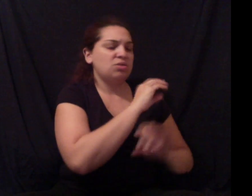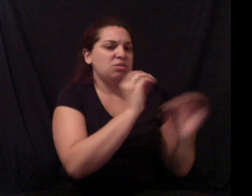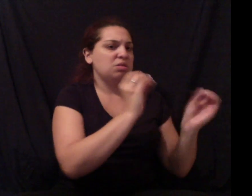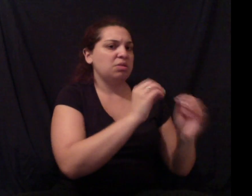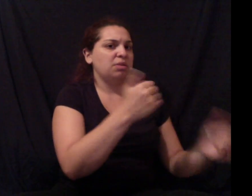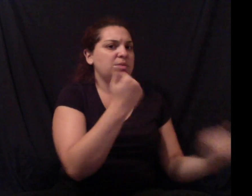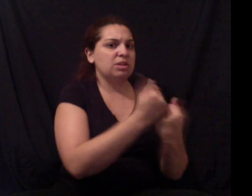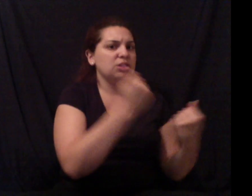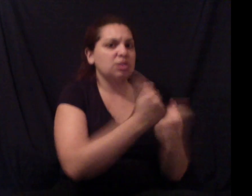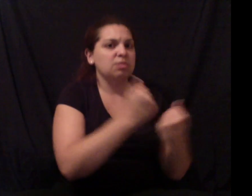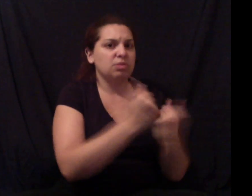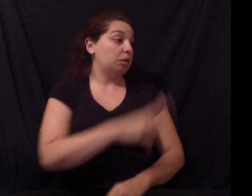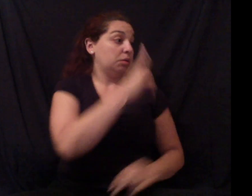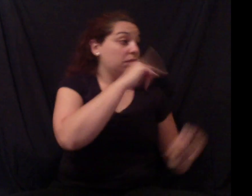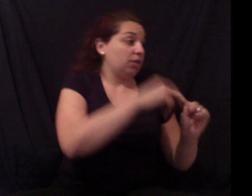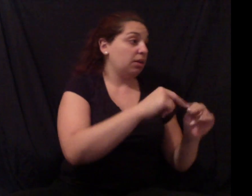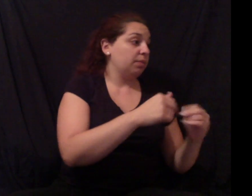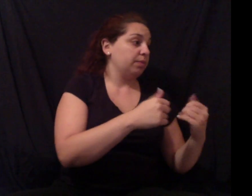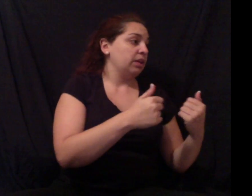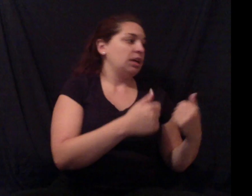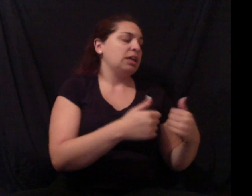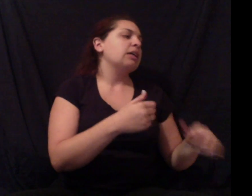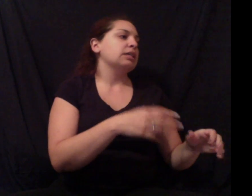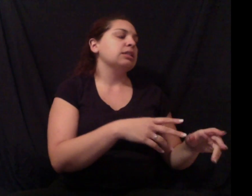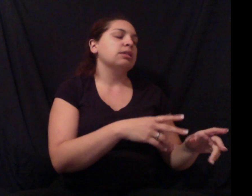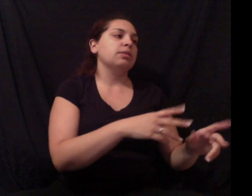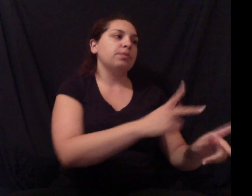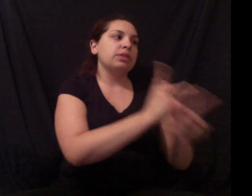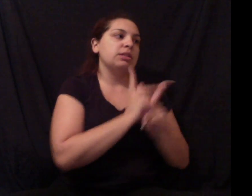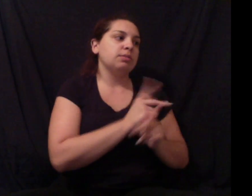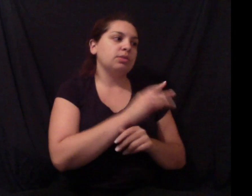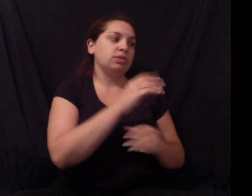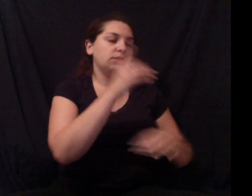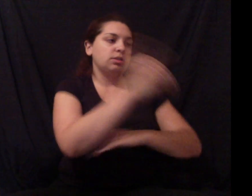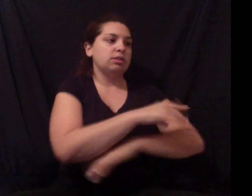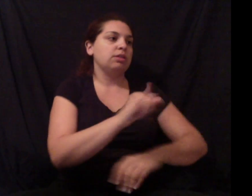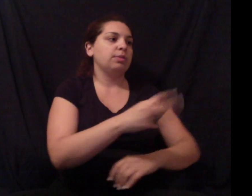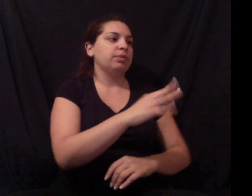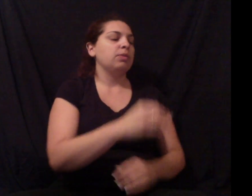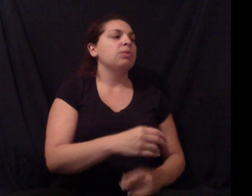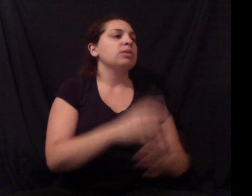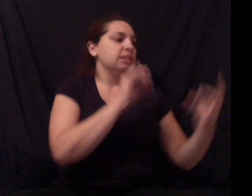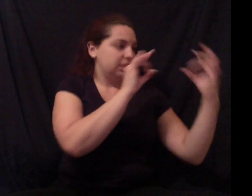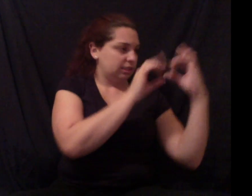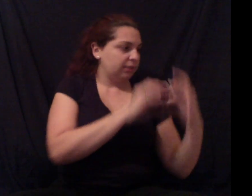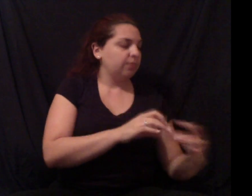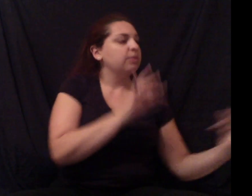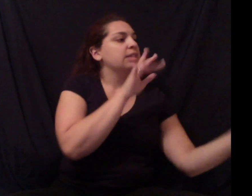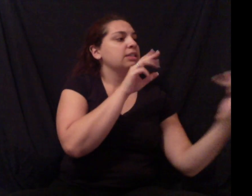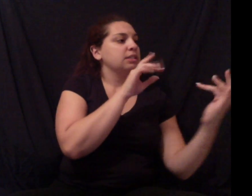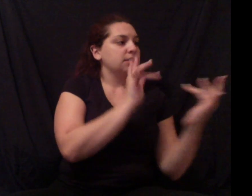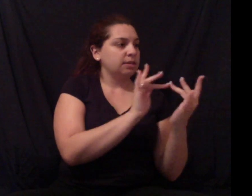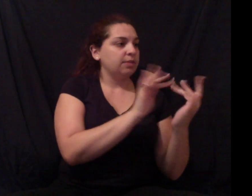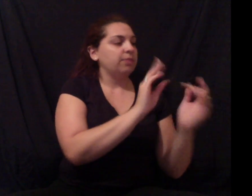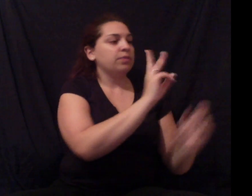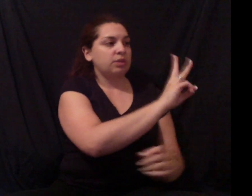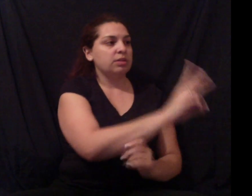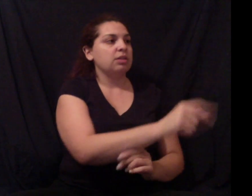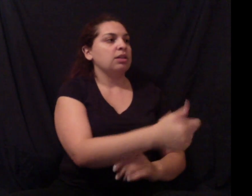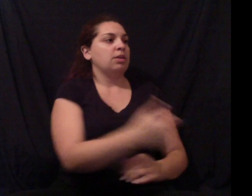said, "Oh, that's a fun thing, but keep your day job." And it was really the feedback that I got from the internet